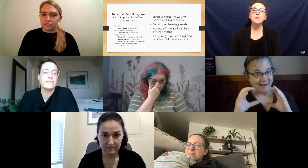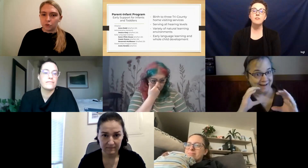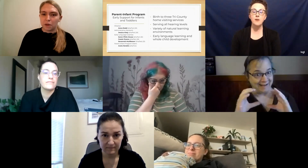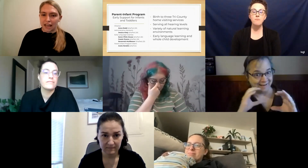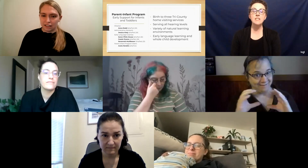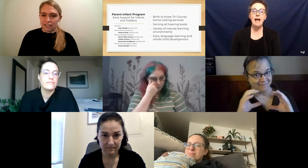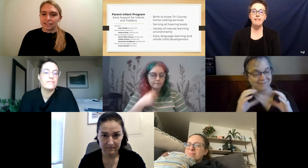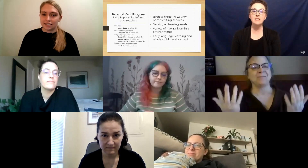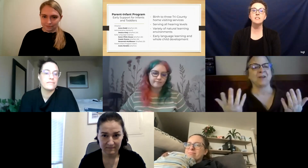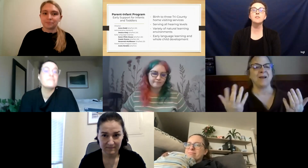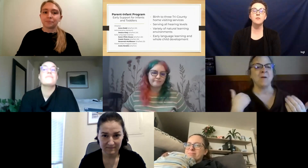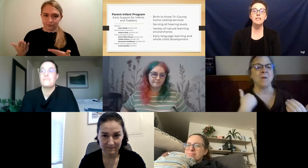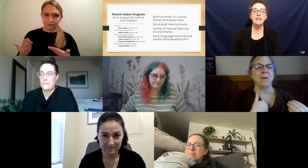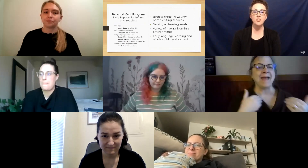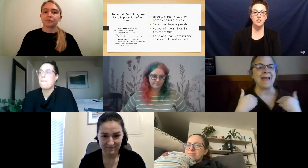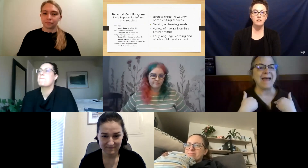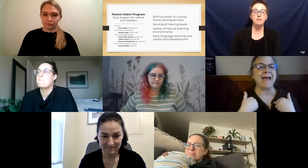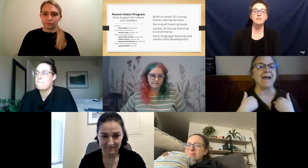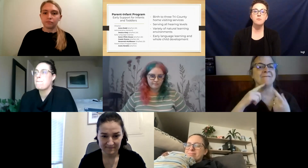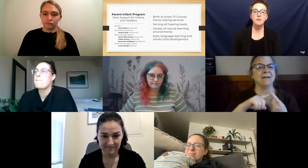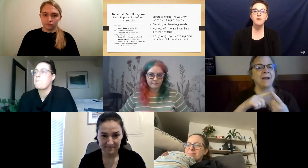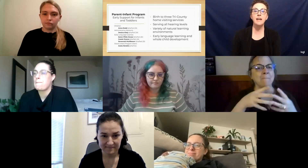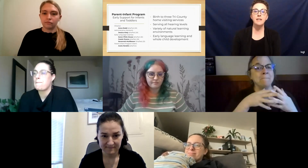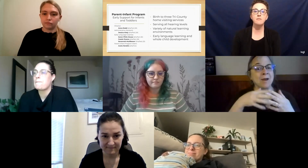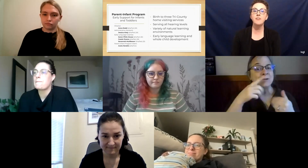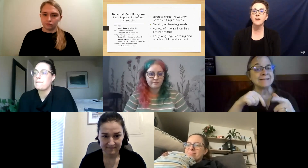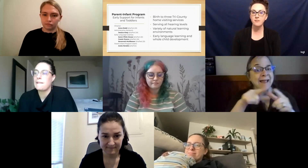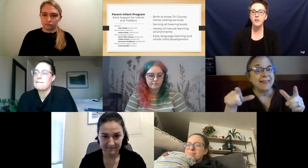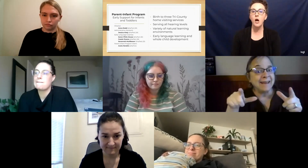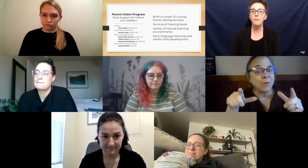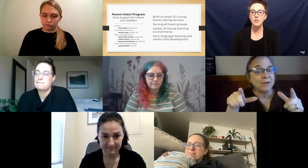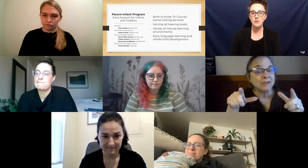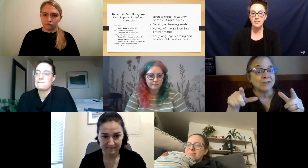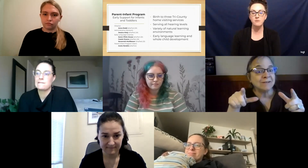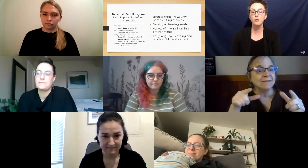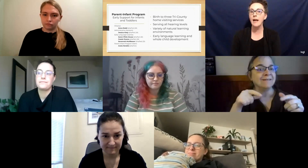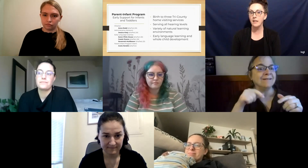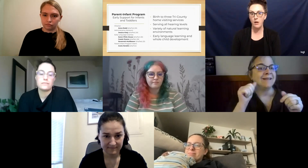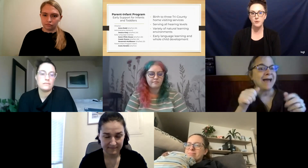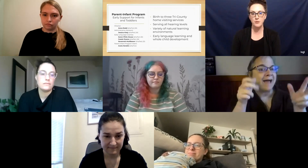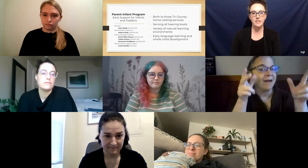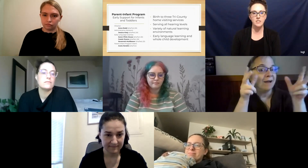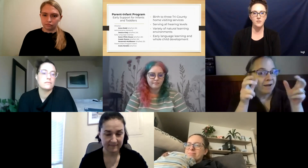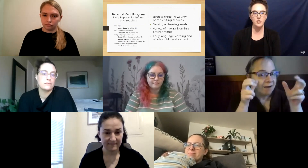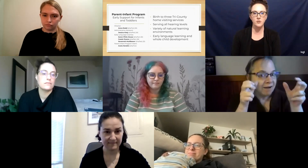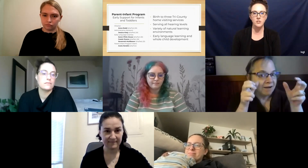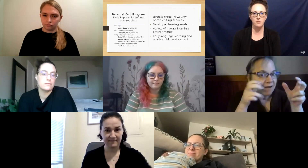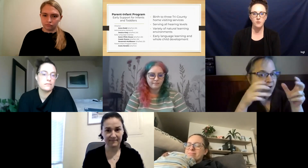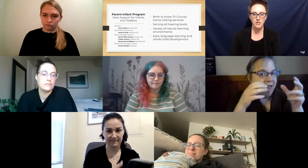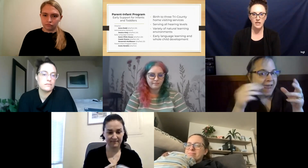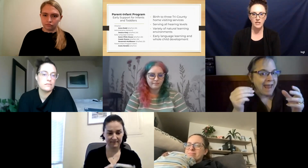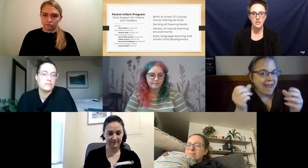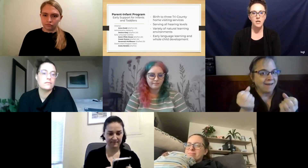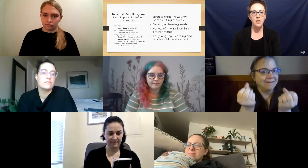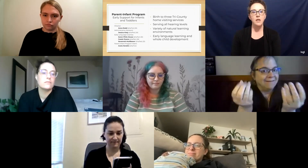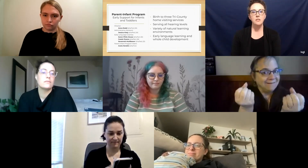use different modalities of communication and provide different opportunities, a variety of opportunities for children to